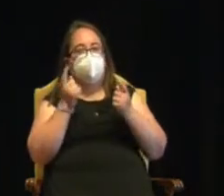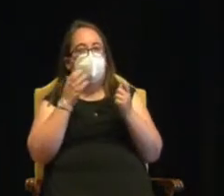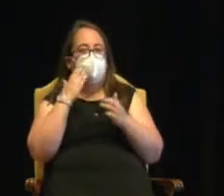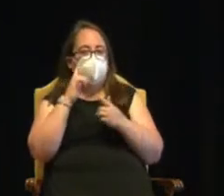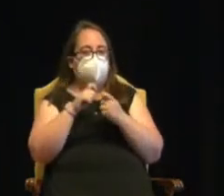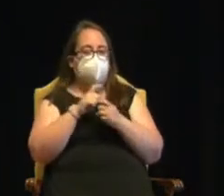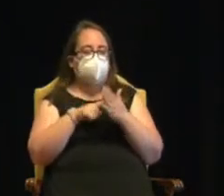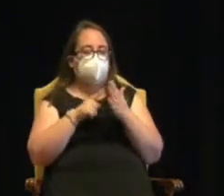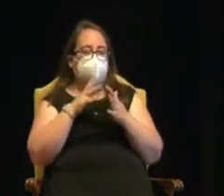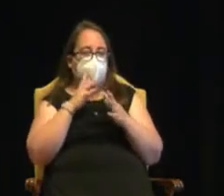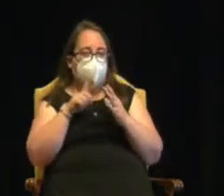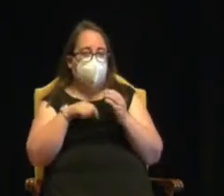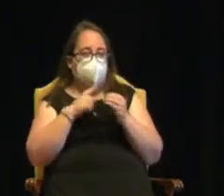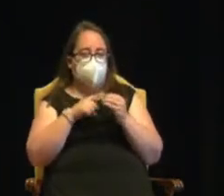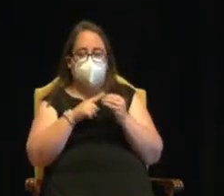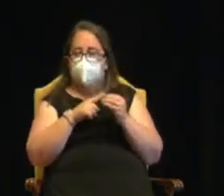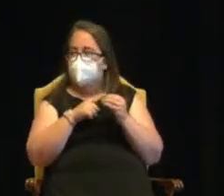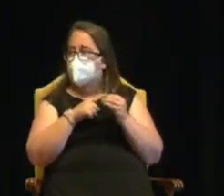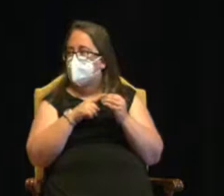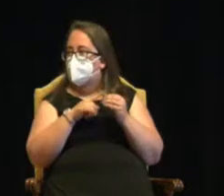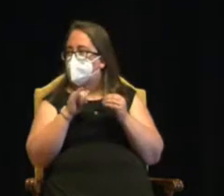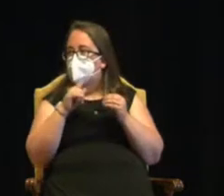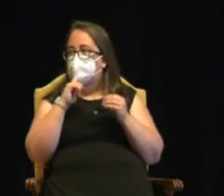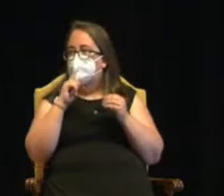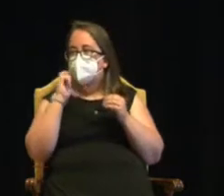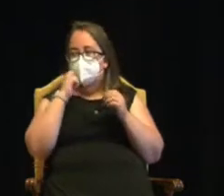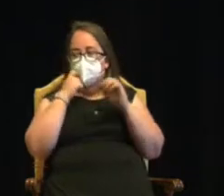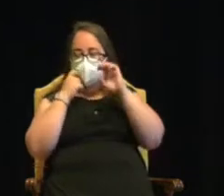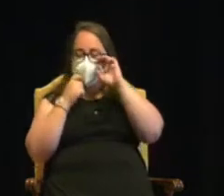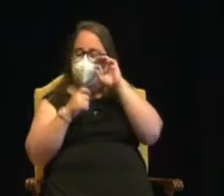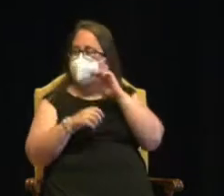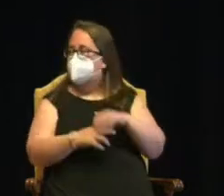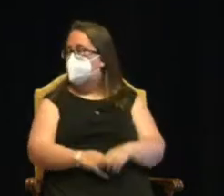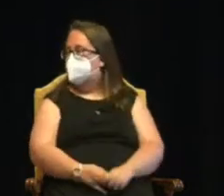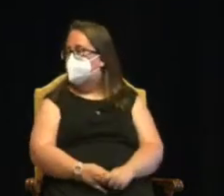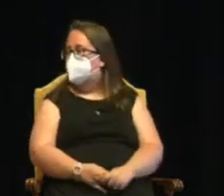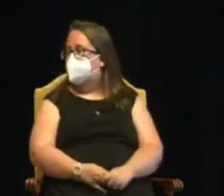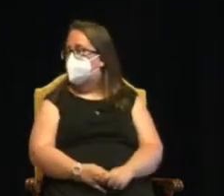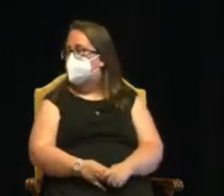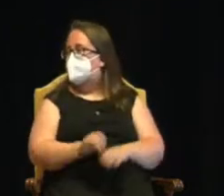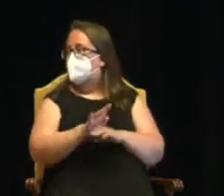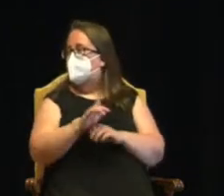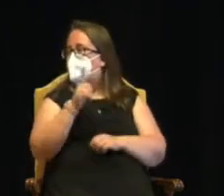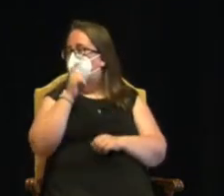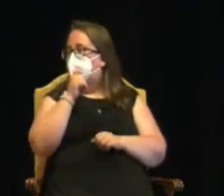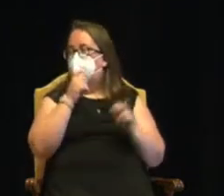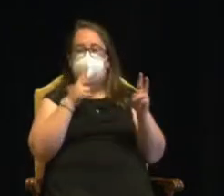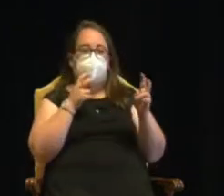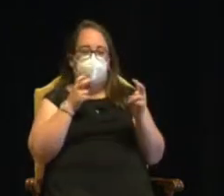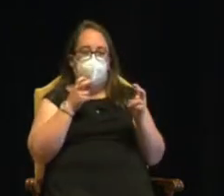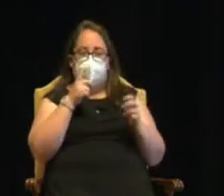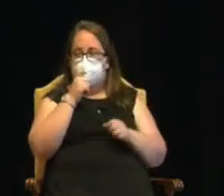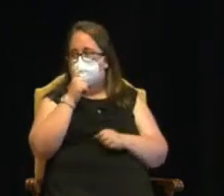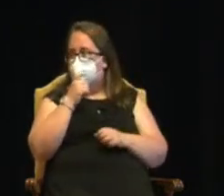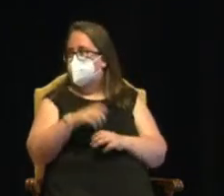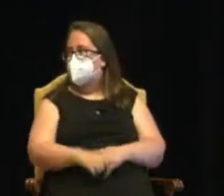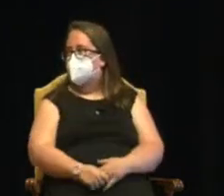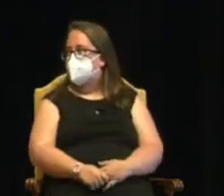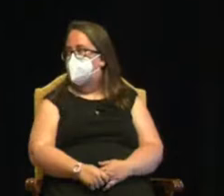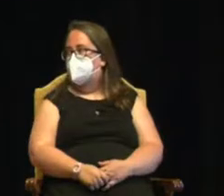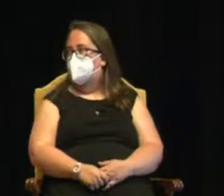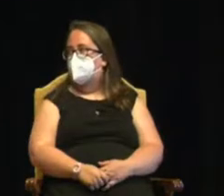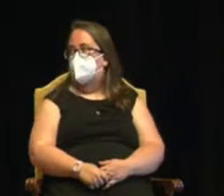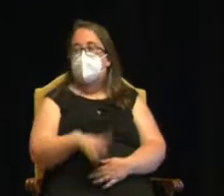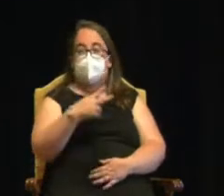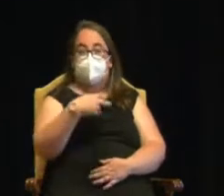what she's talking about kind of thing. So that was really lovely. Film, who's appropriating who? I mean, if they make a film of your book,